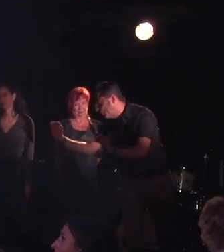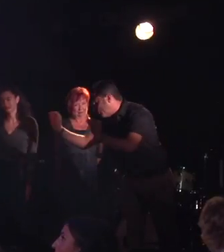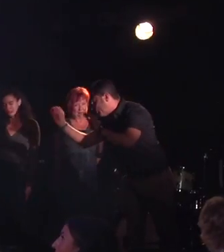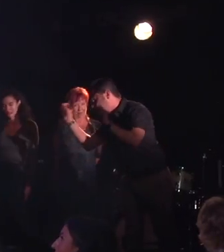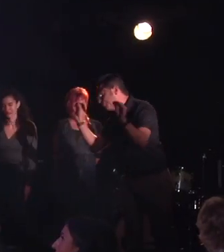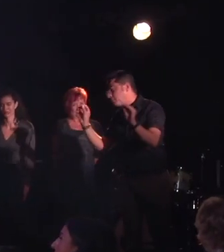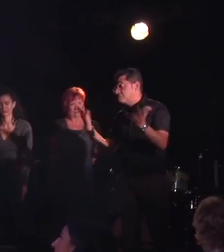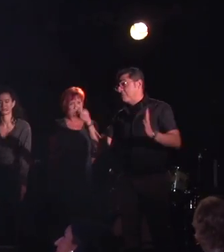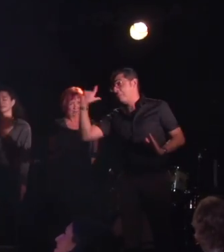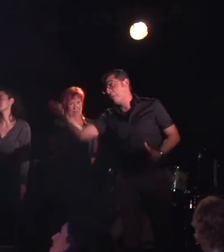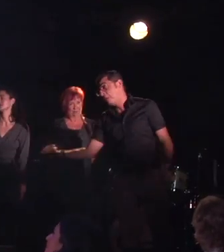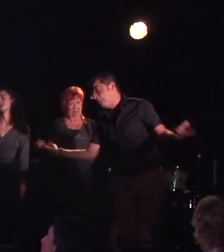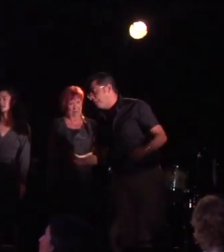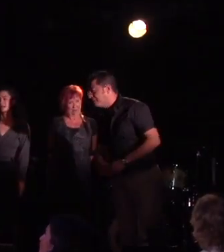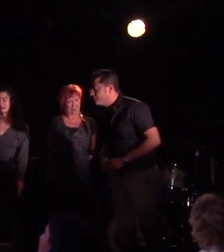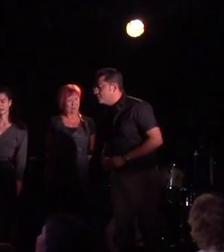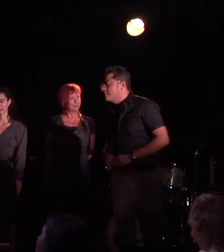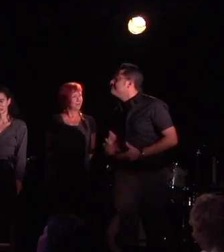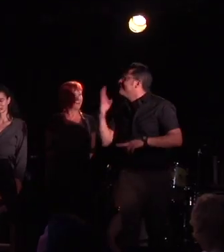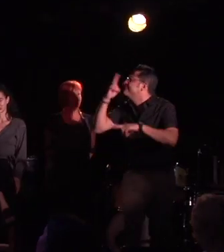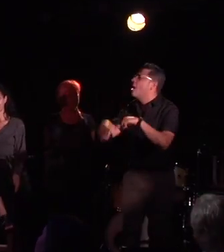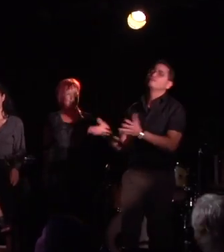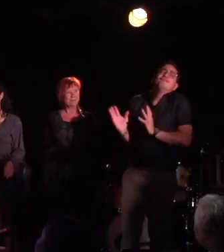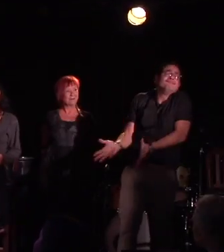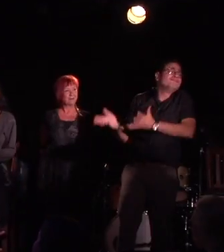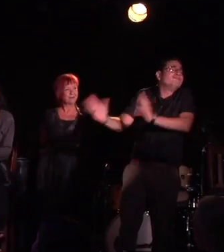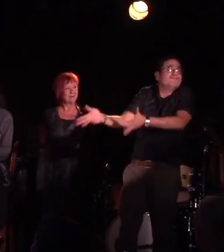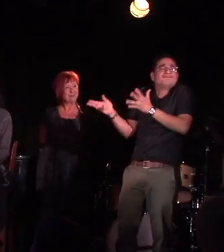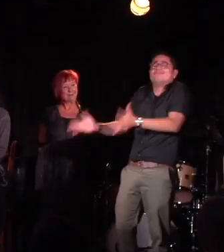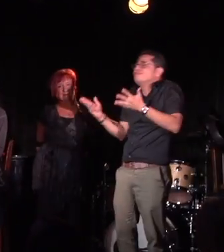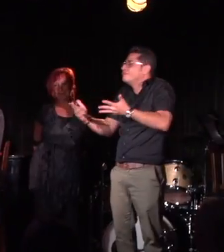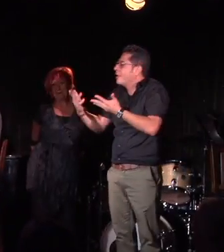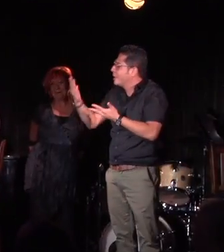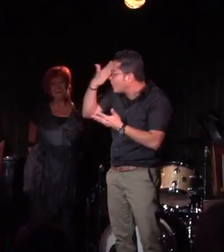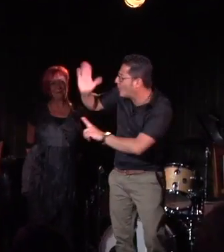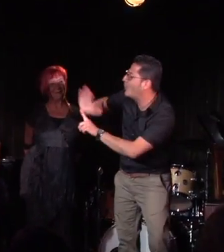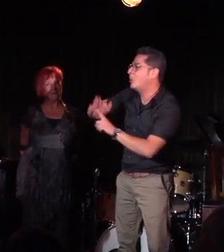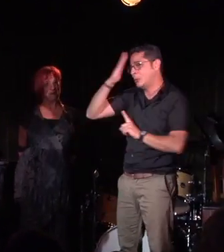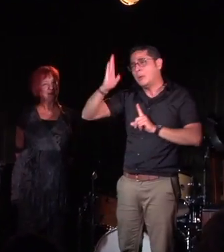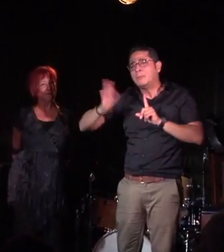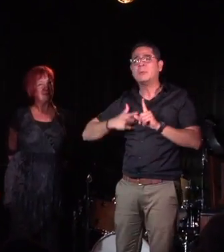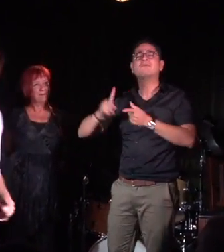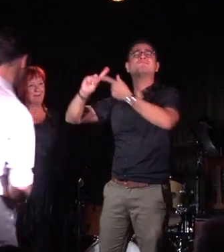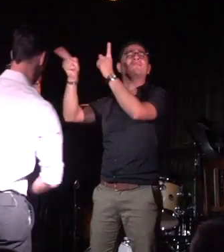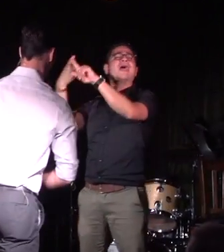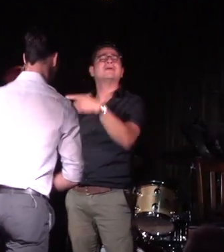anything out. Just having fun and getting to know each other as friends.